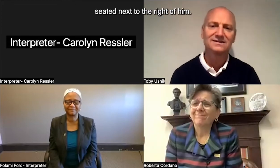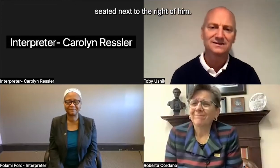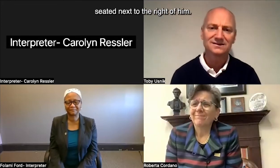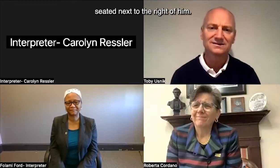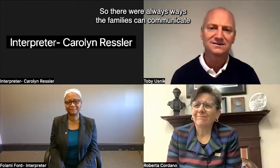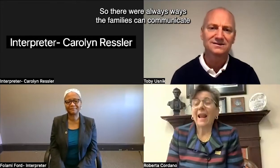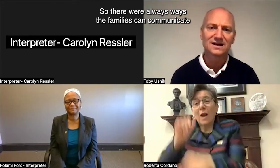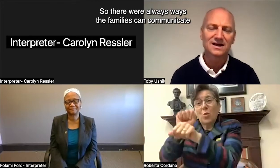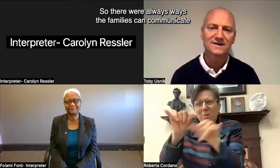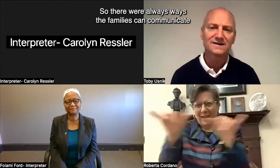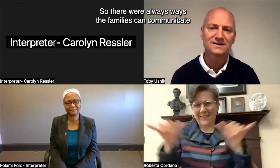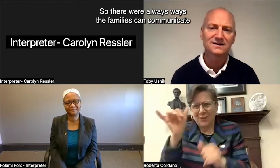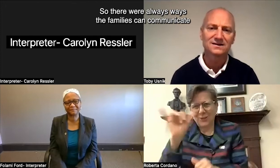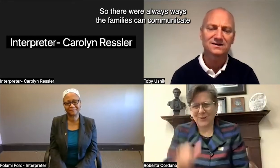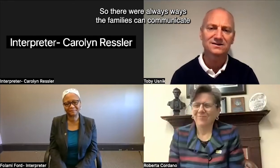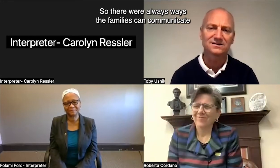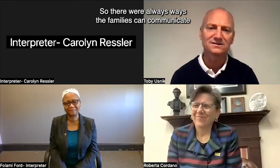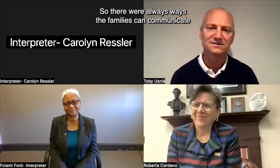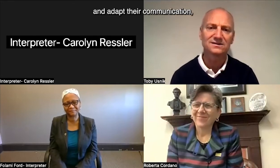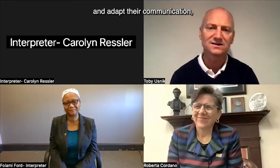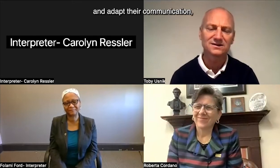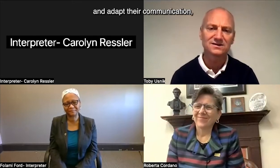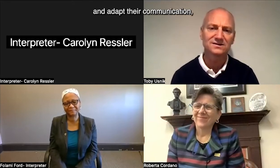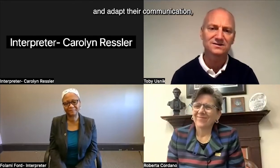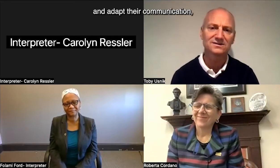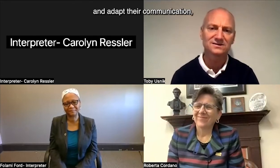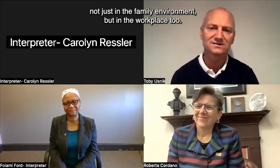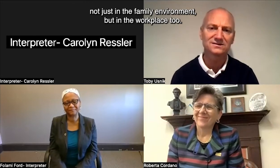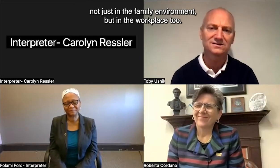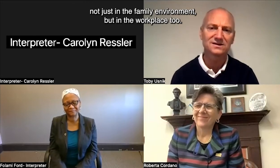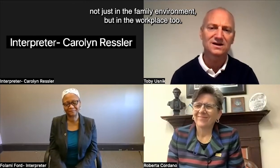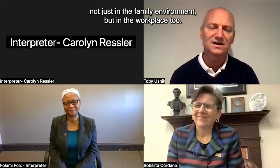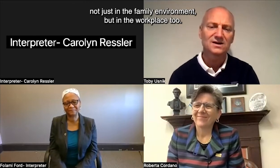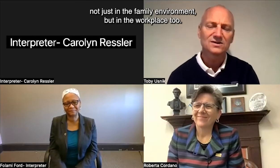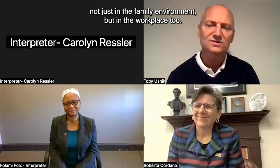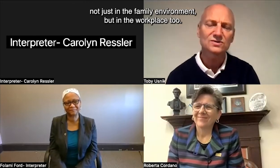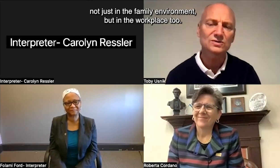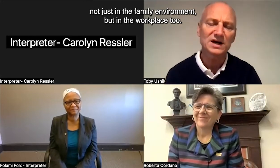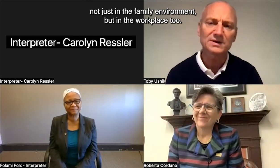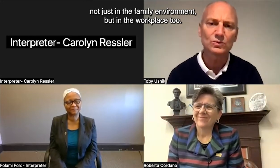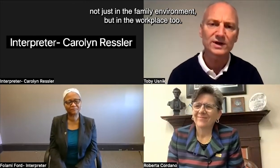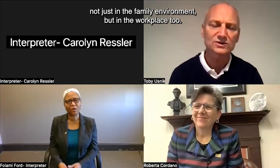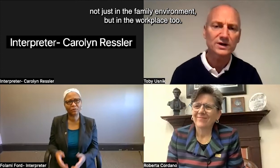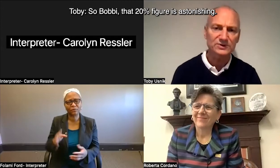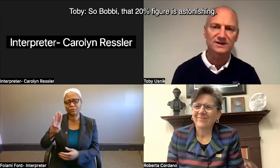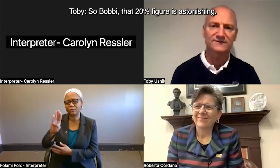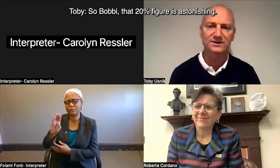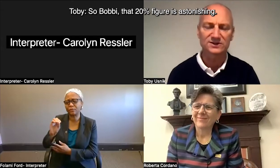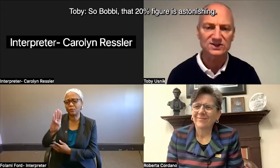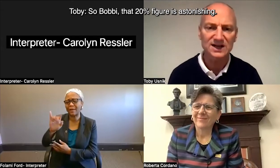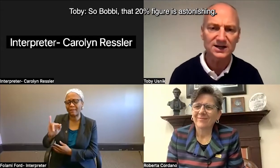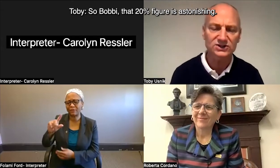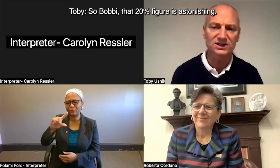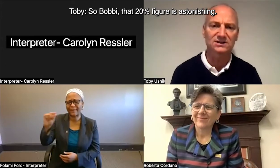ways that families can communicate and adapt their communication, not just in the family environment, but in the workplace too. So, Bobby, that 20%